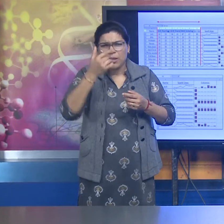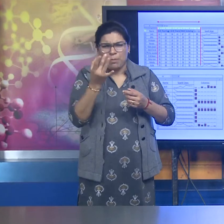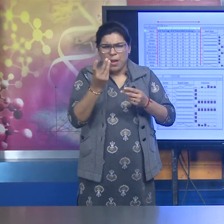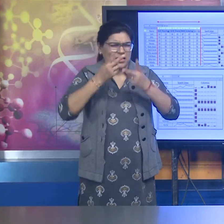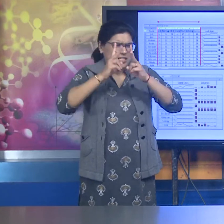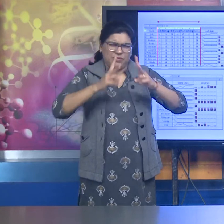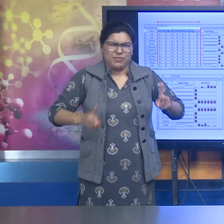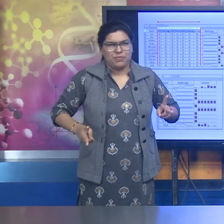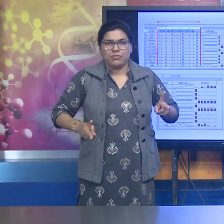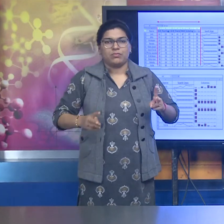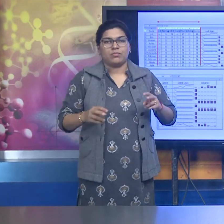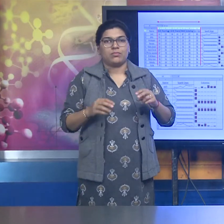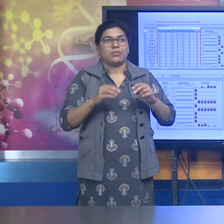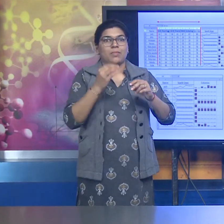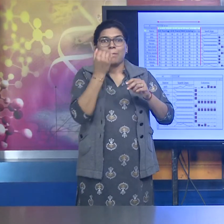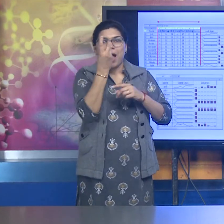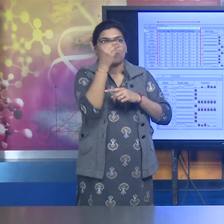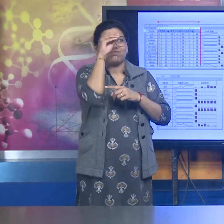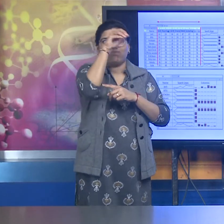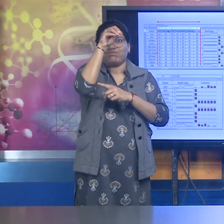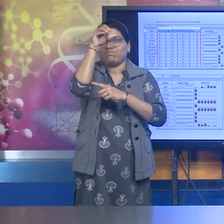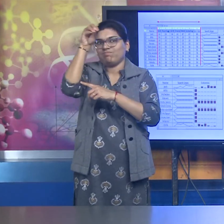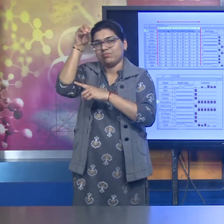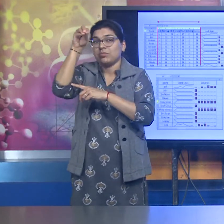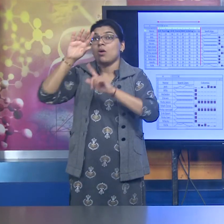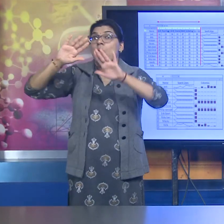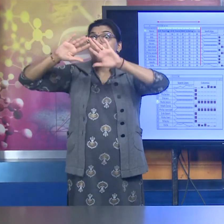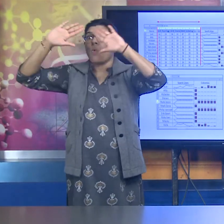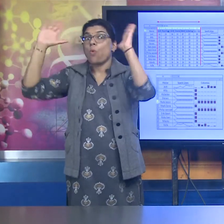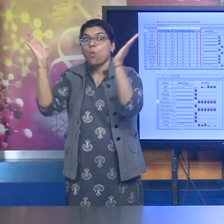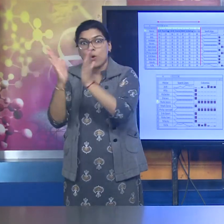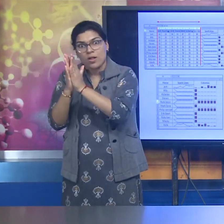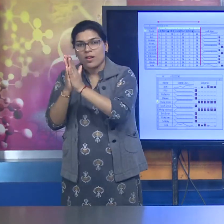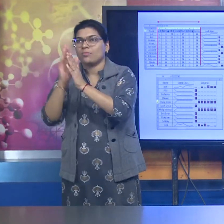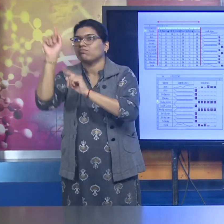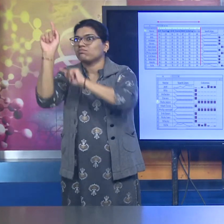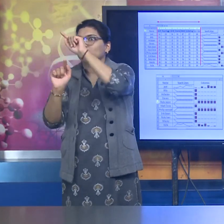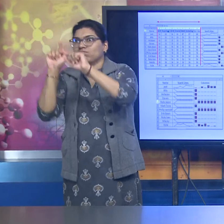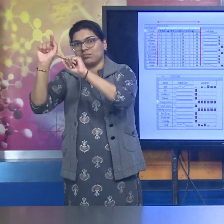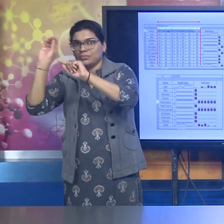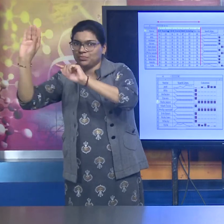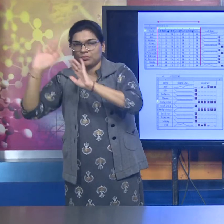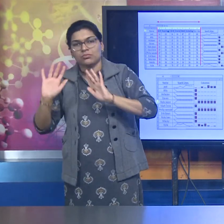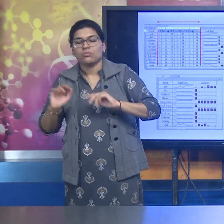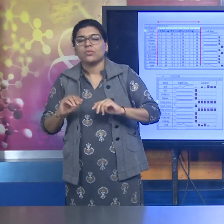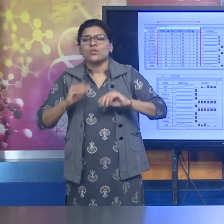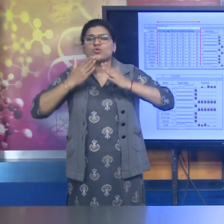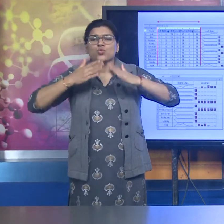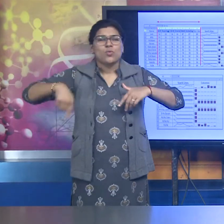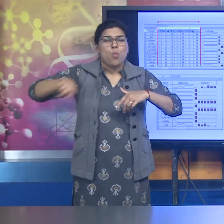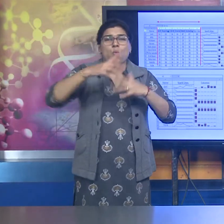the selected columns will be hidden.